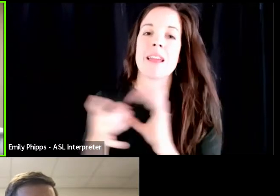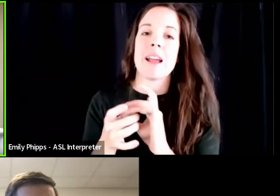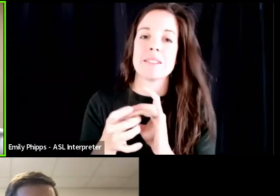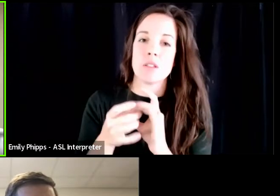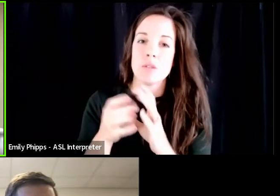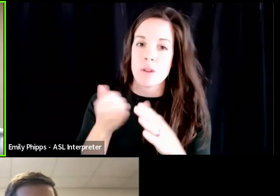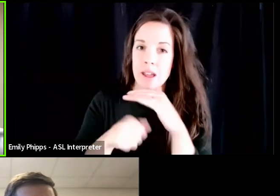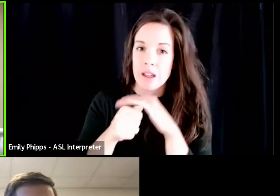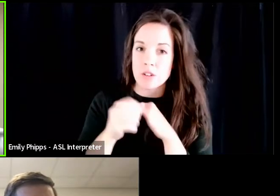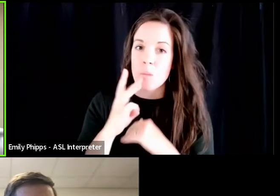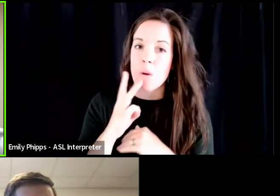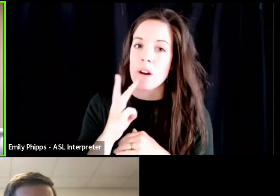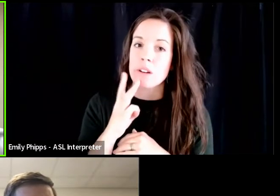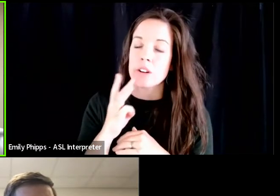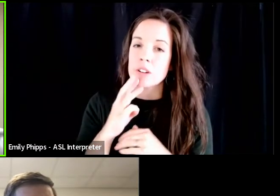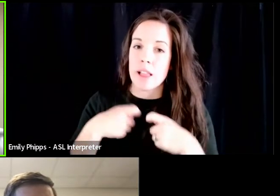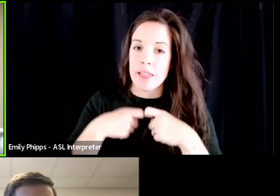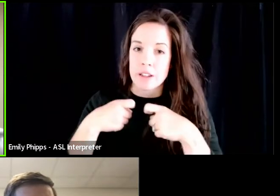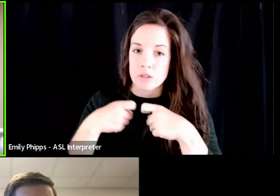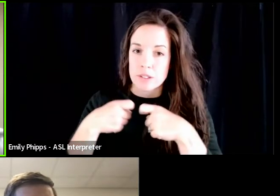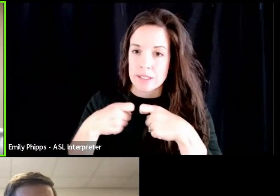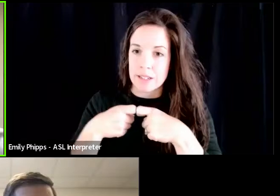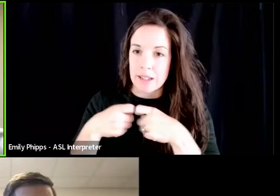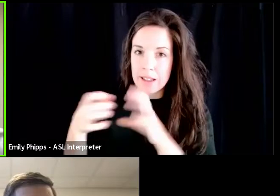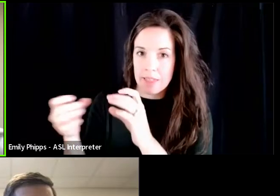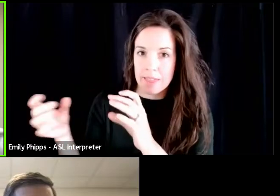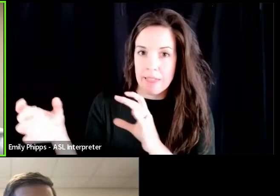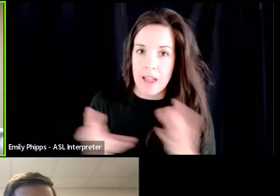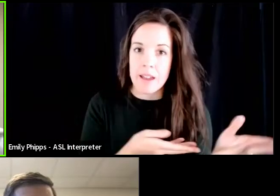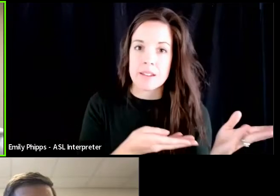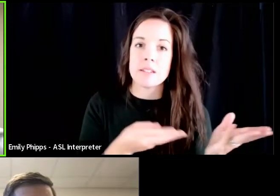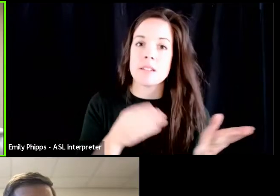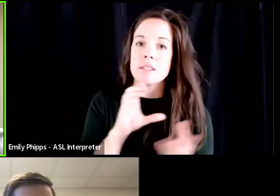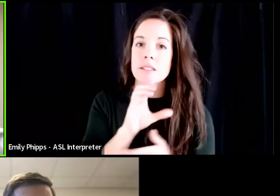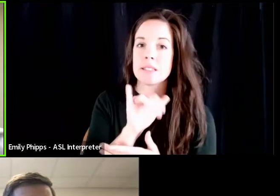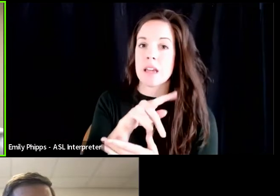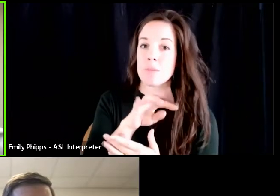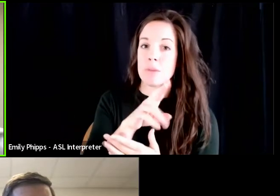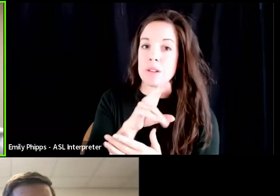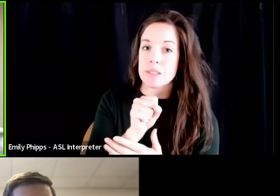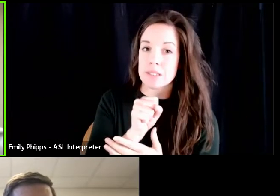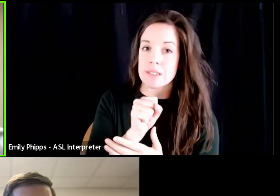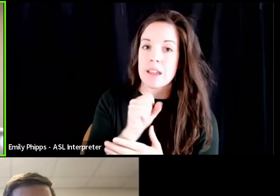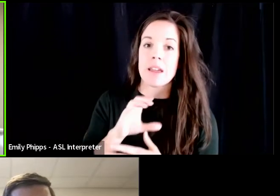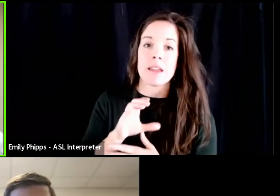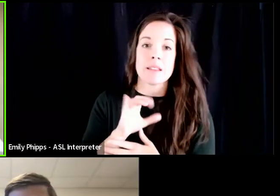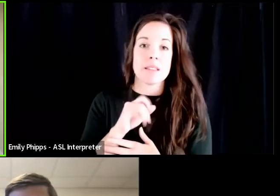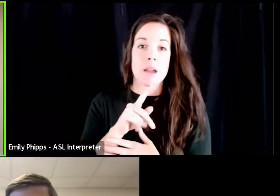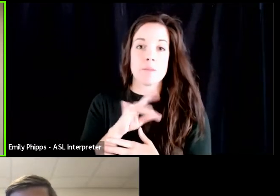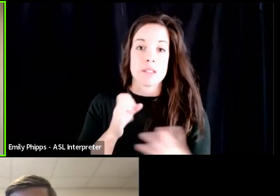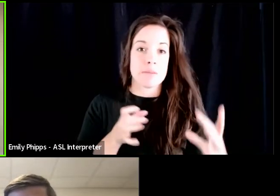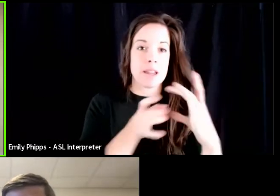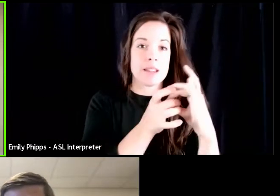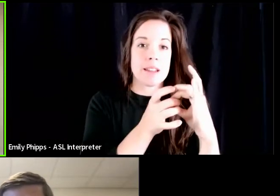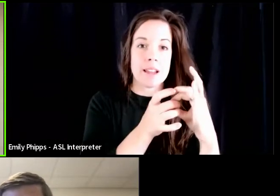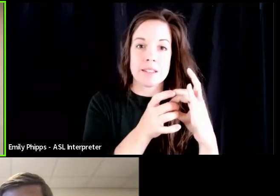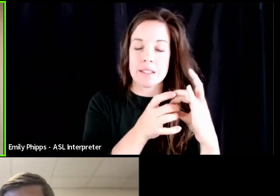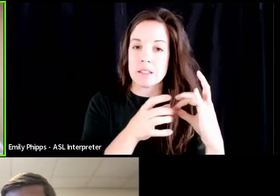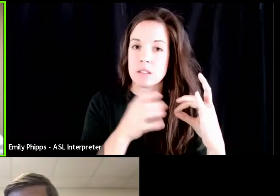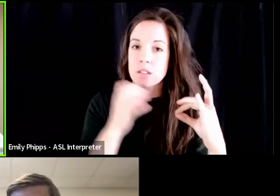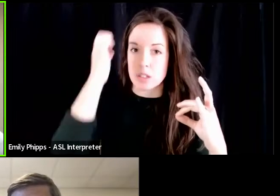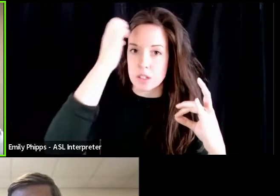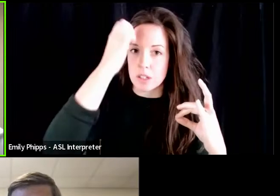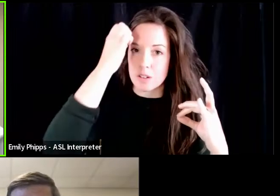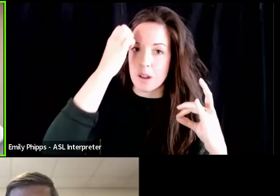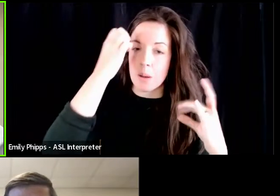underwater electricity line to Cyprus, and then Cyprus is being connected to mainland Europe. Well, we can just scale that